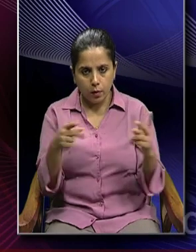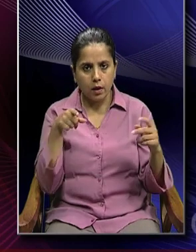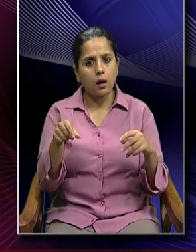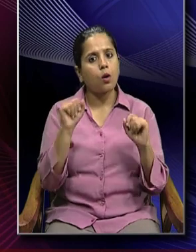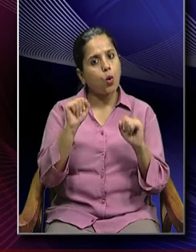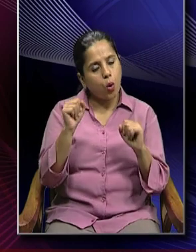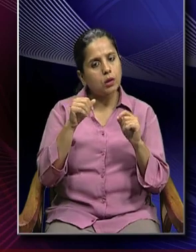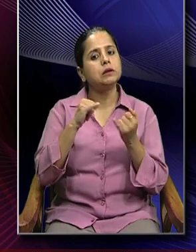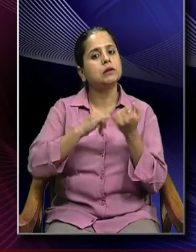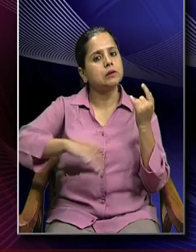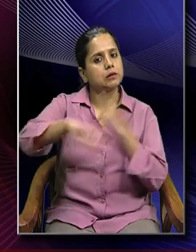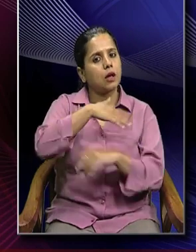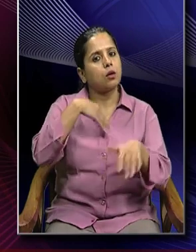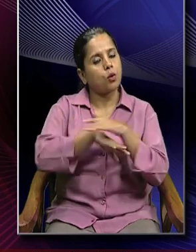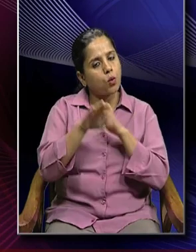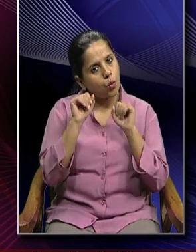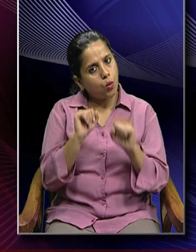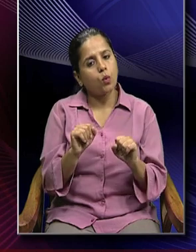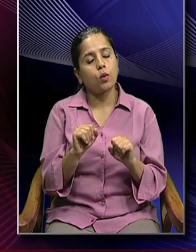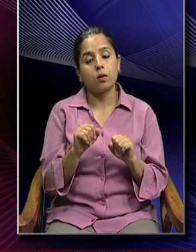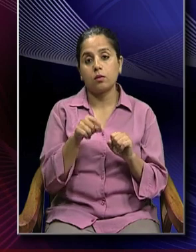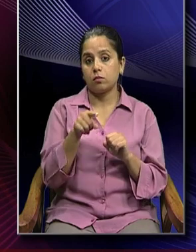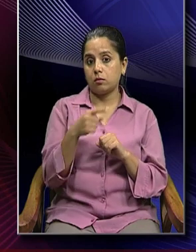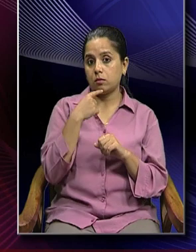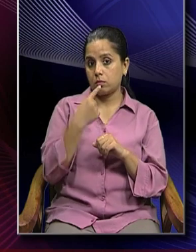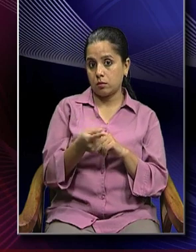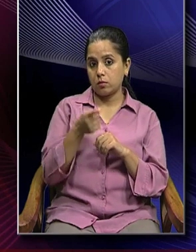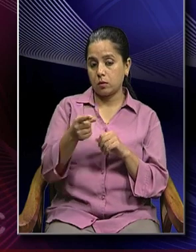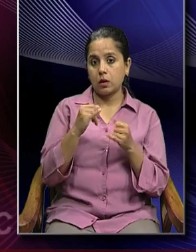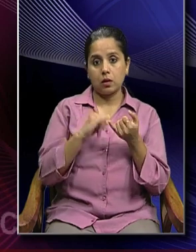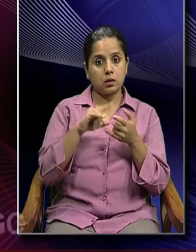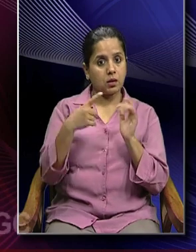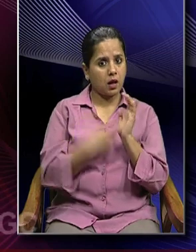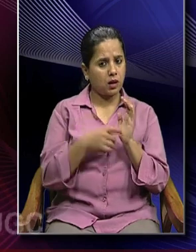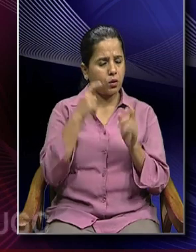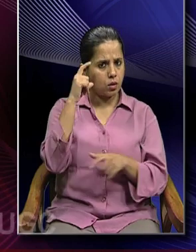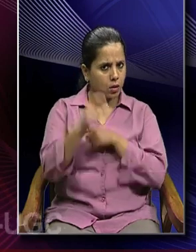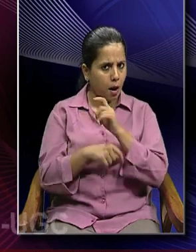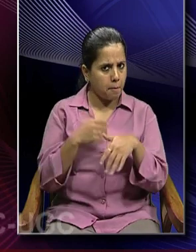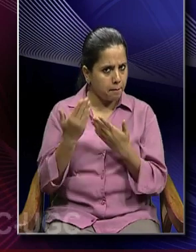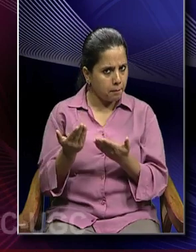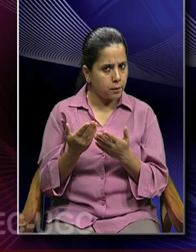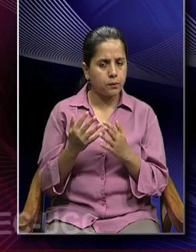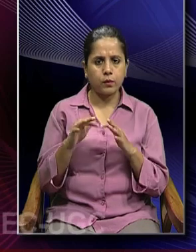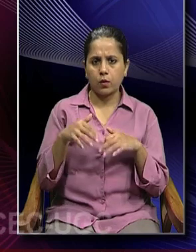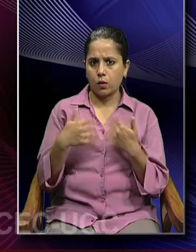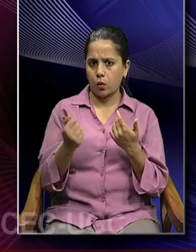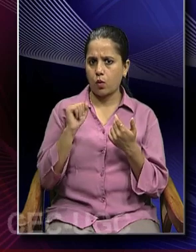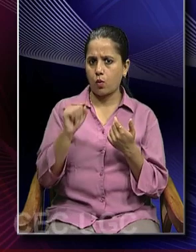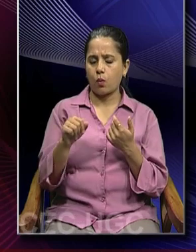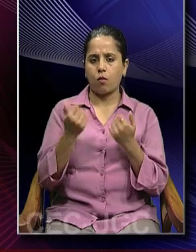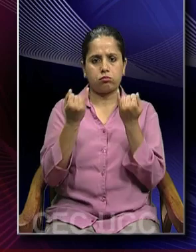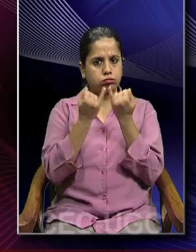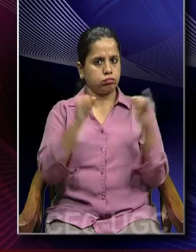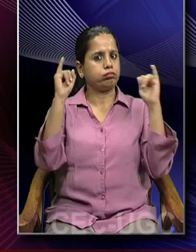sector? Whether it is this sector is corporatized or it is having an